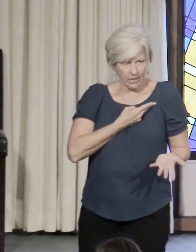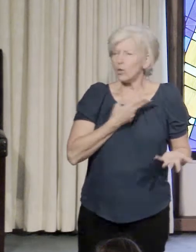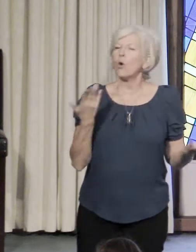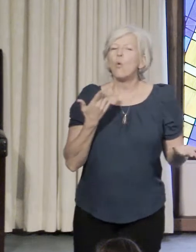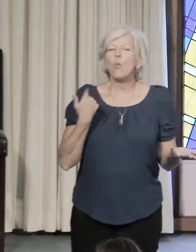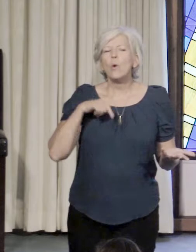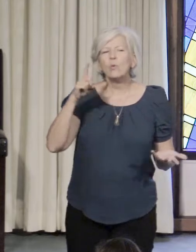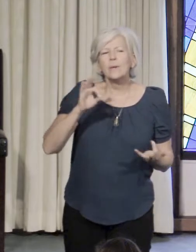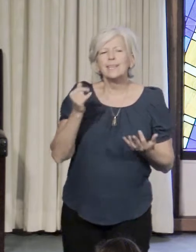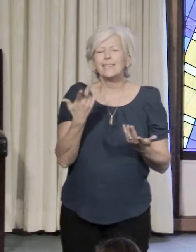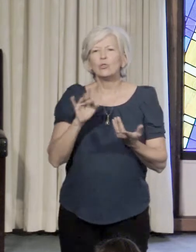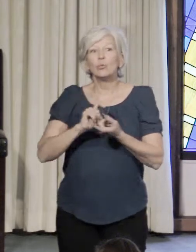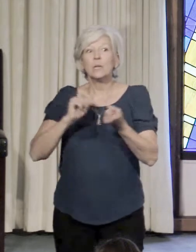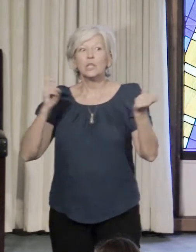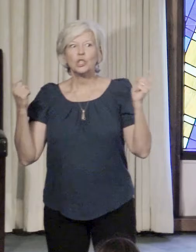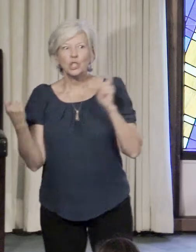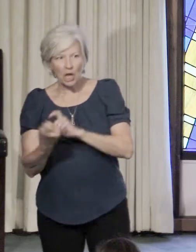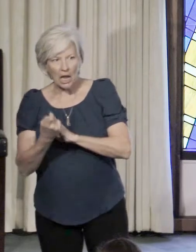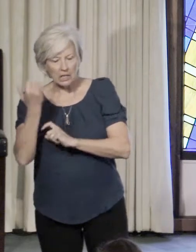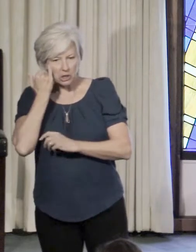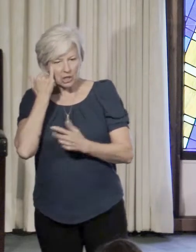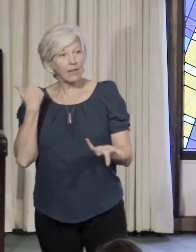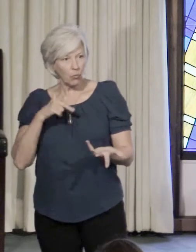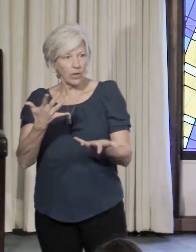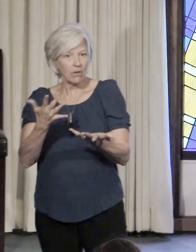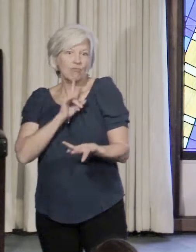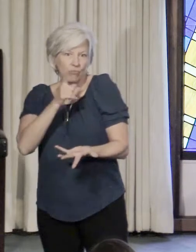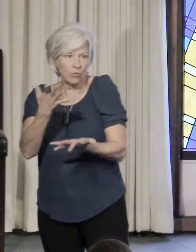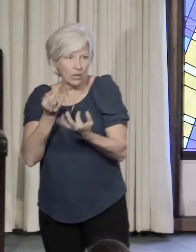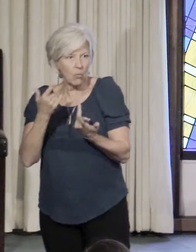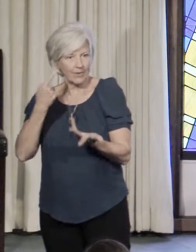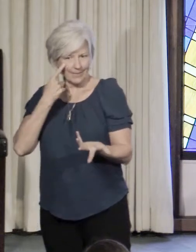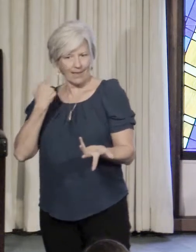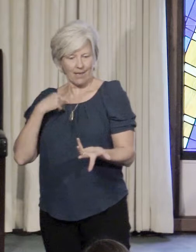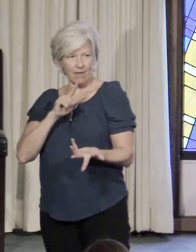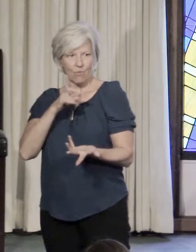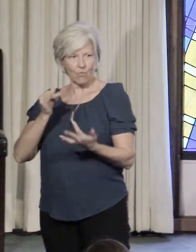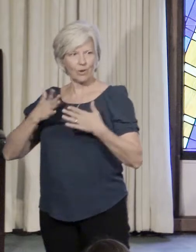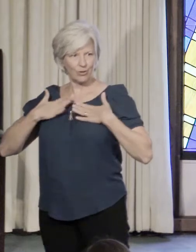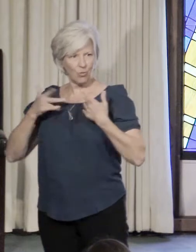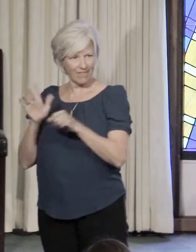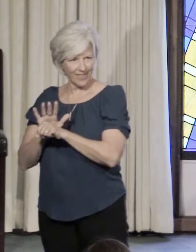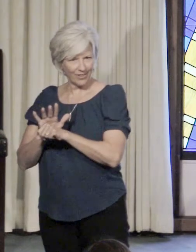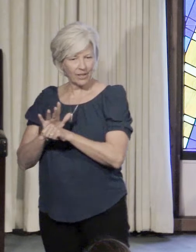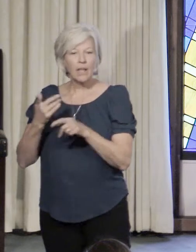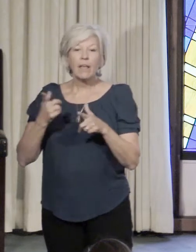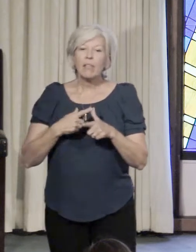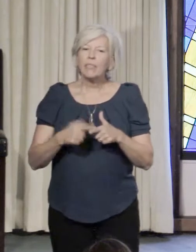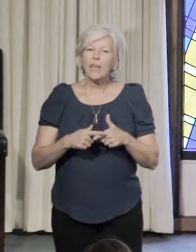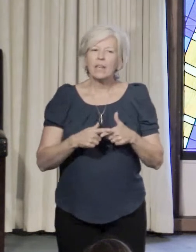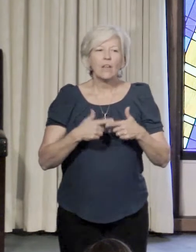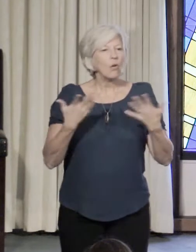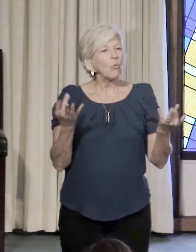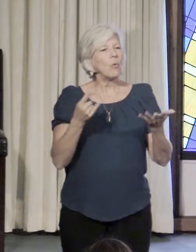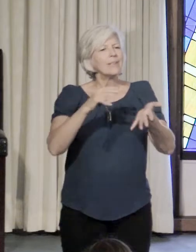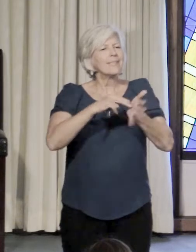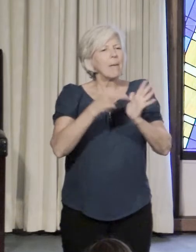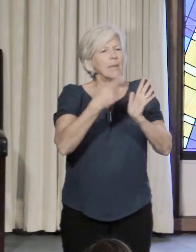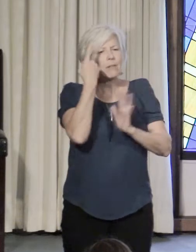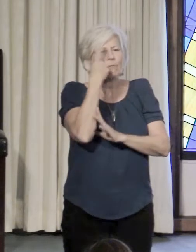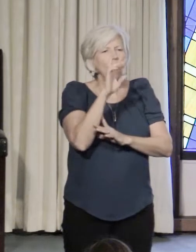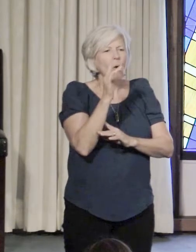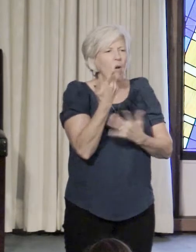differently or do better if we really want to say we're joy-filled? And then what are the implications for us as individuals?